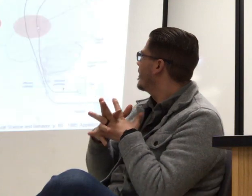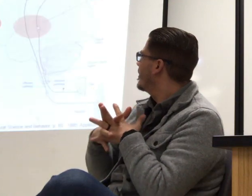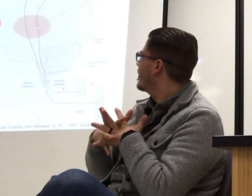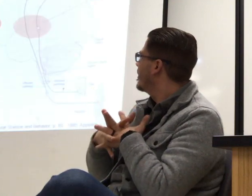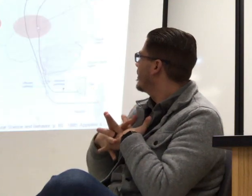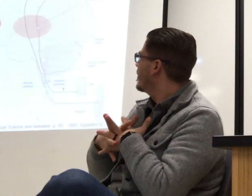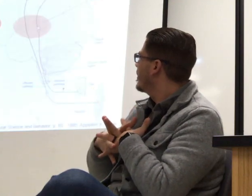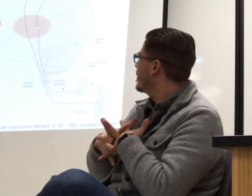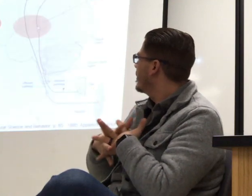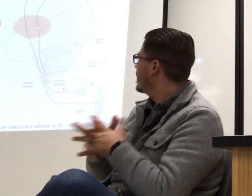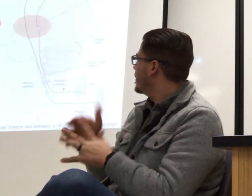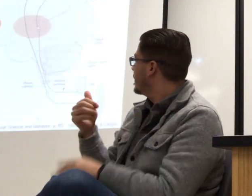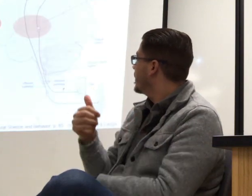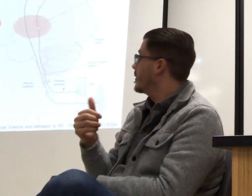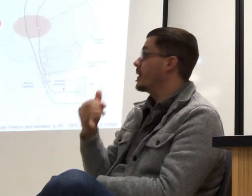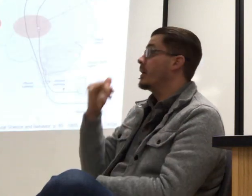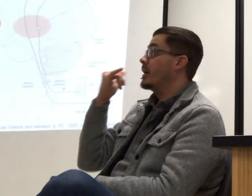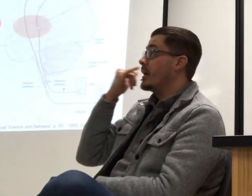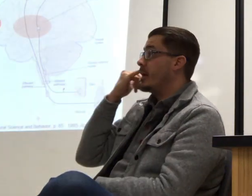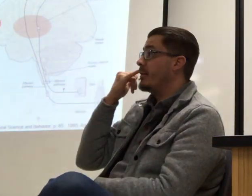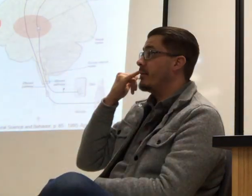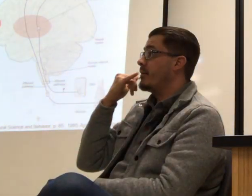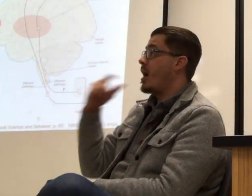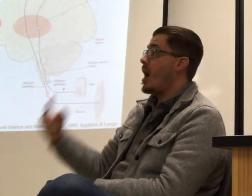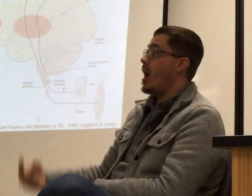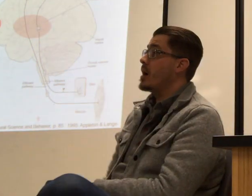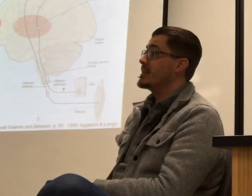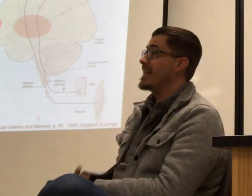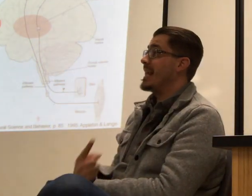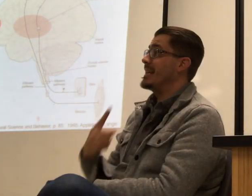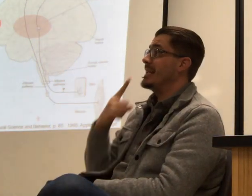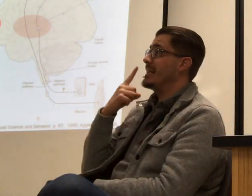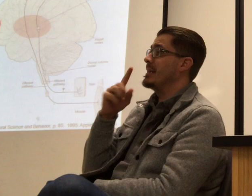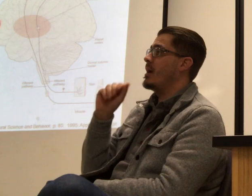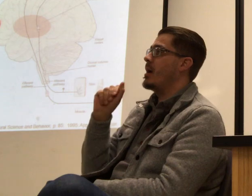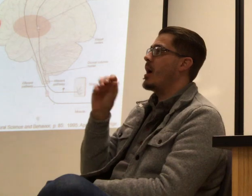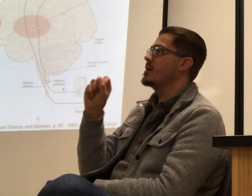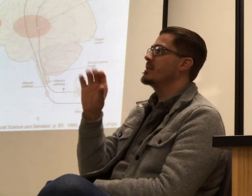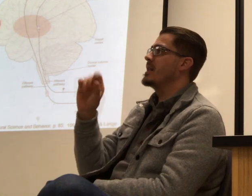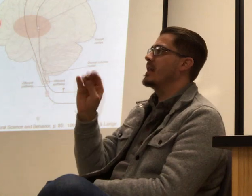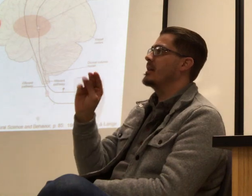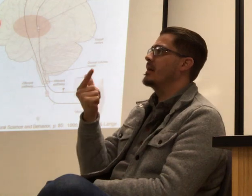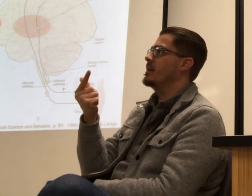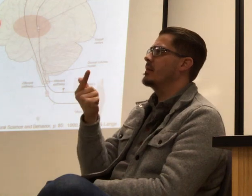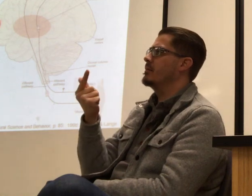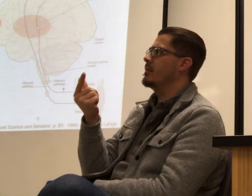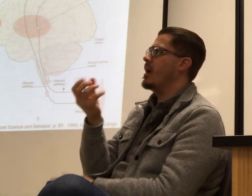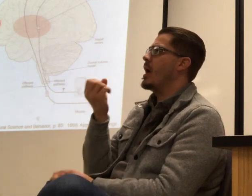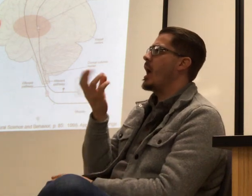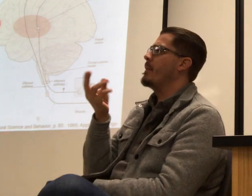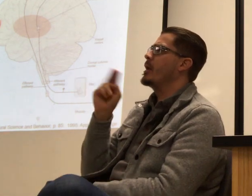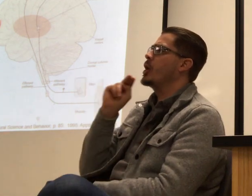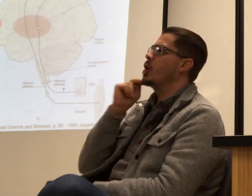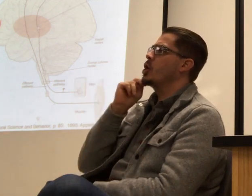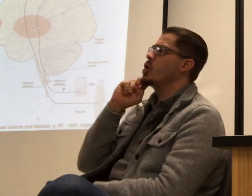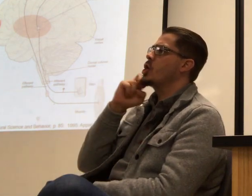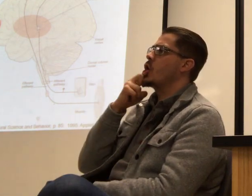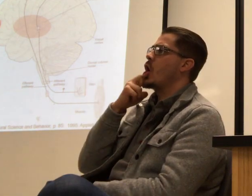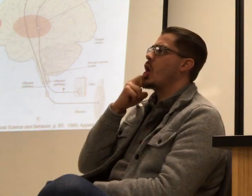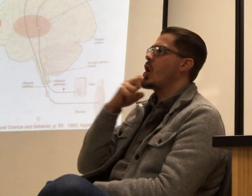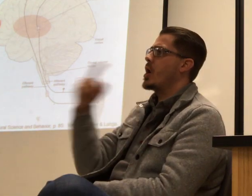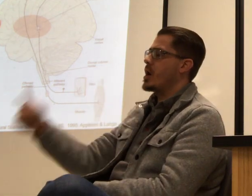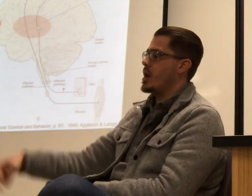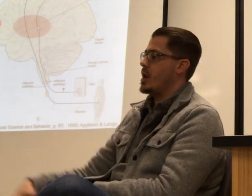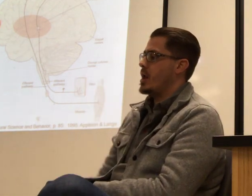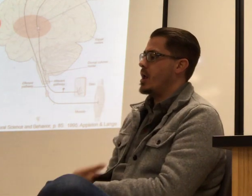This one. If it's an ascending pathway, the question is how many neurons does it take to reach